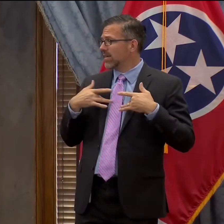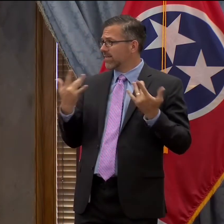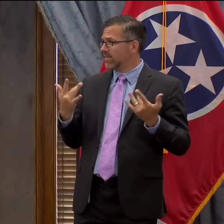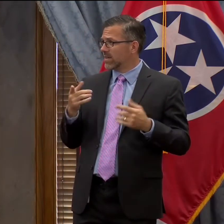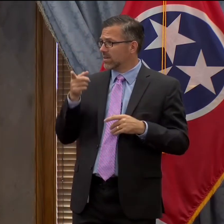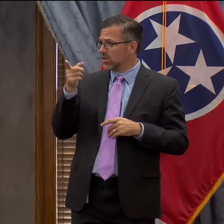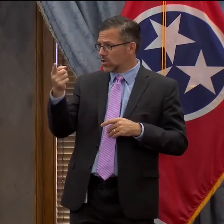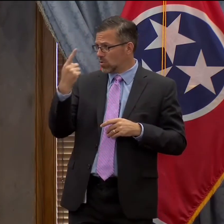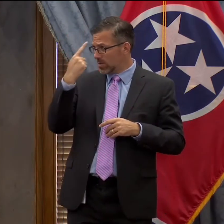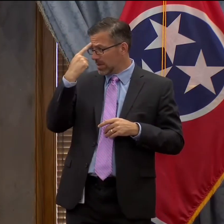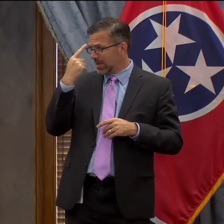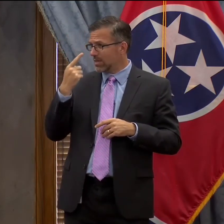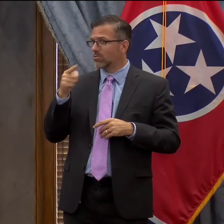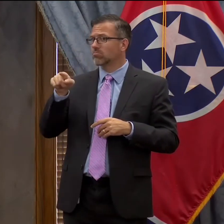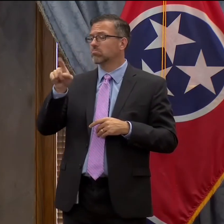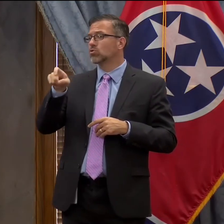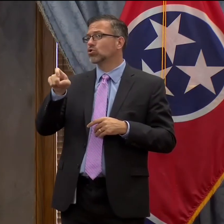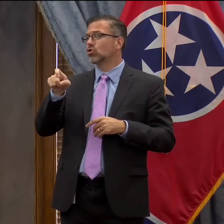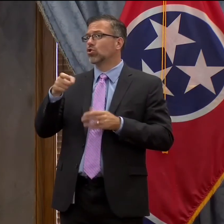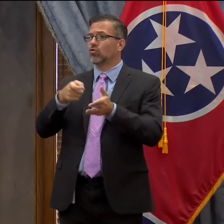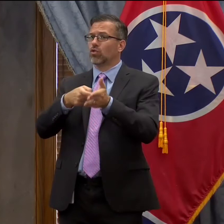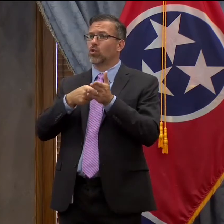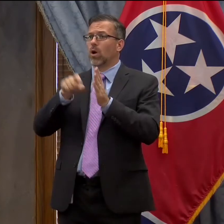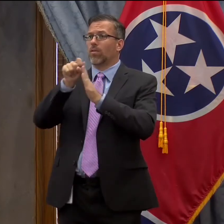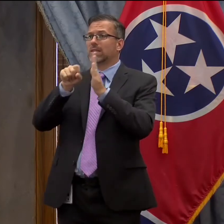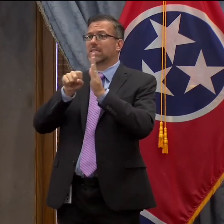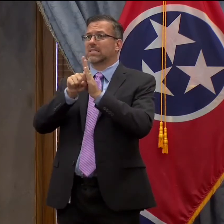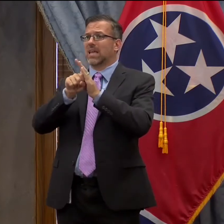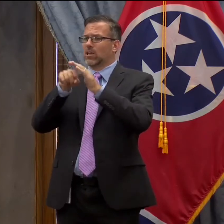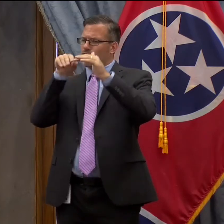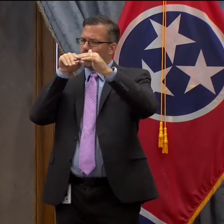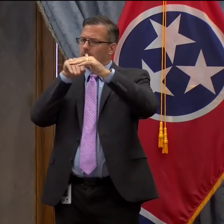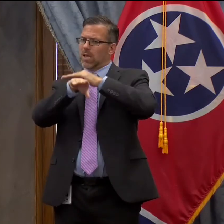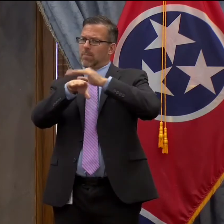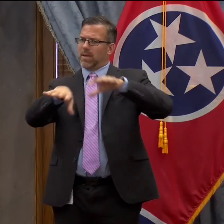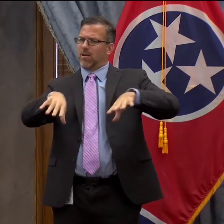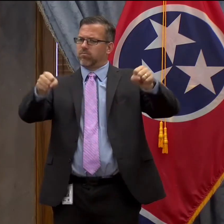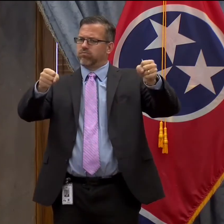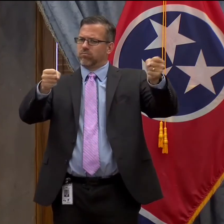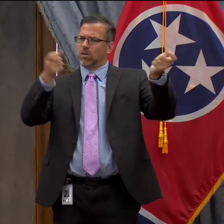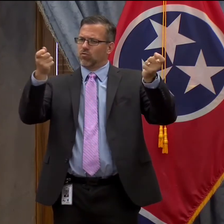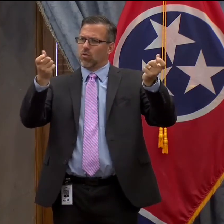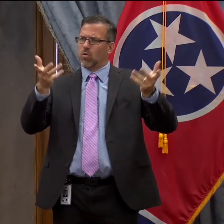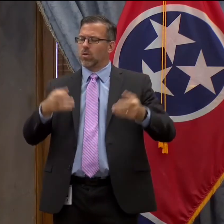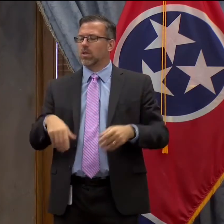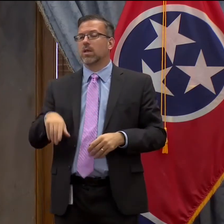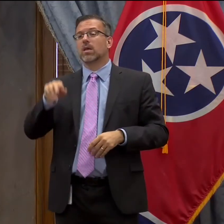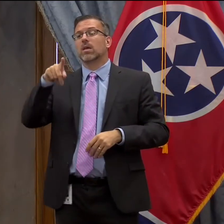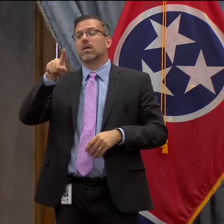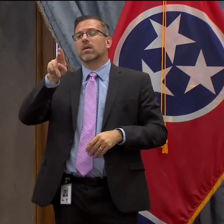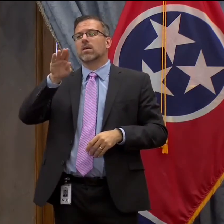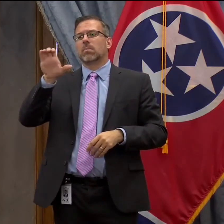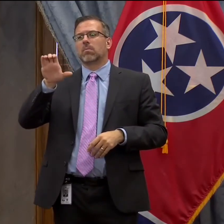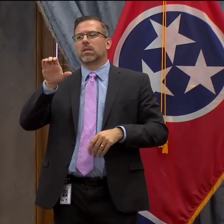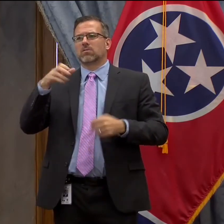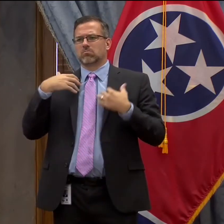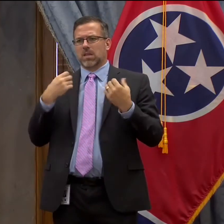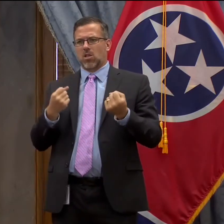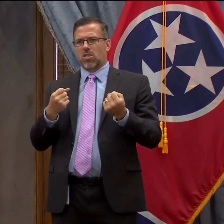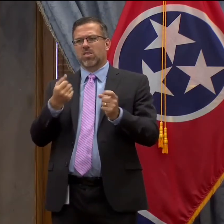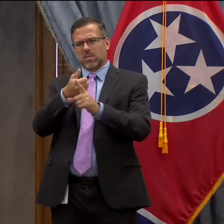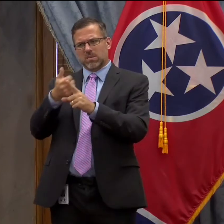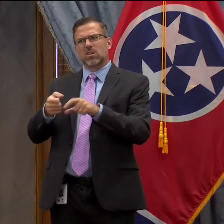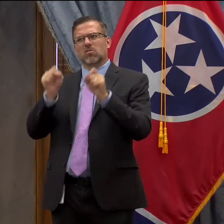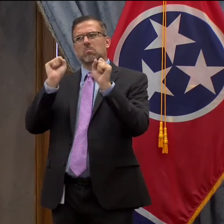could warrant the state's intervention given the severity of the public health risk it poses? Well, public health officials have the authority to